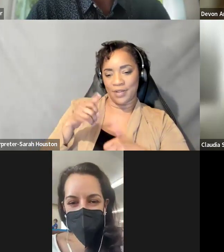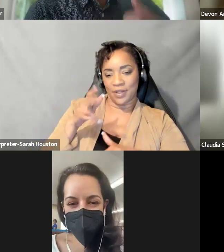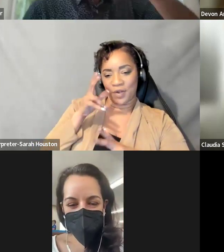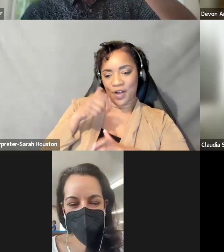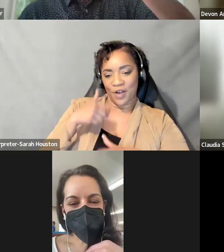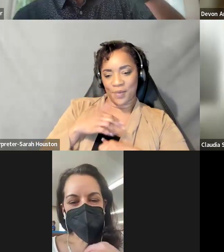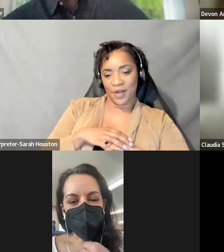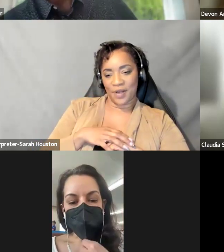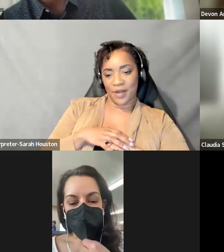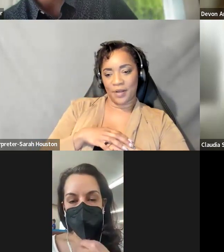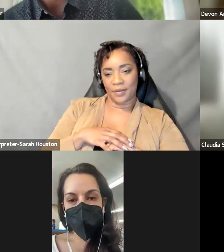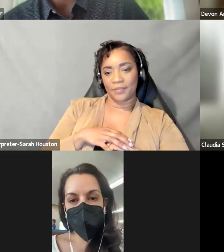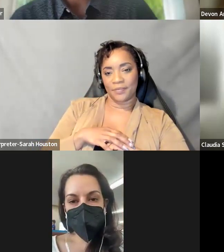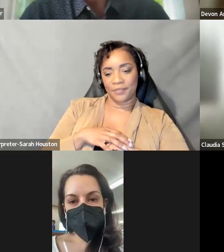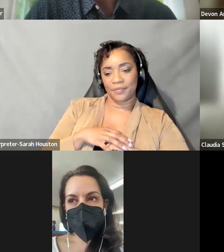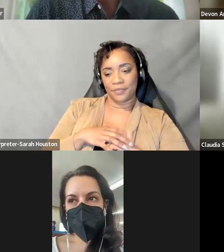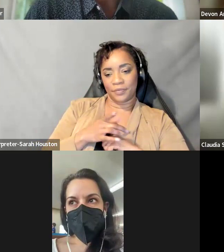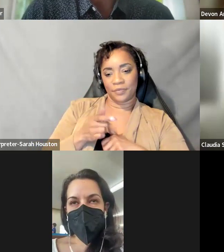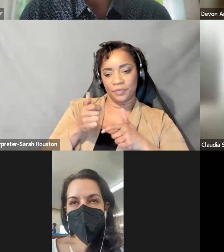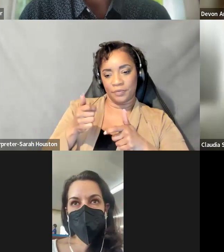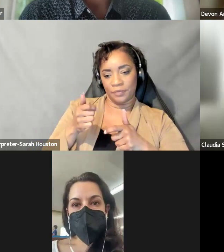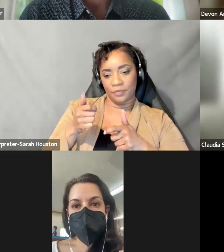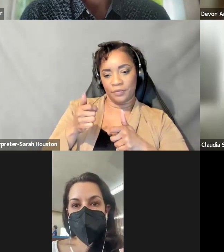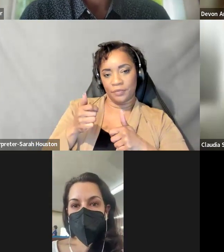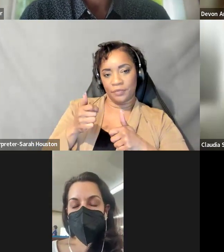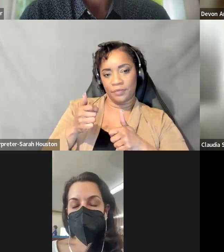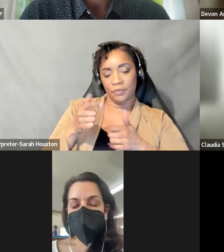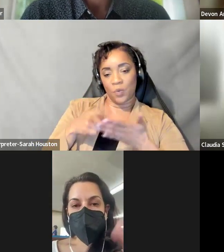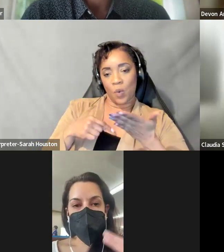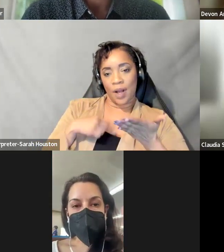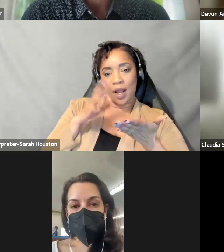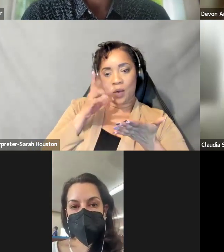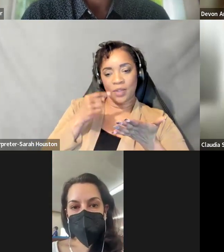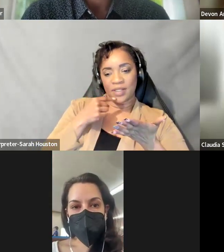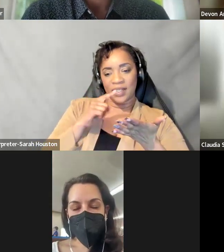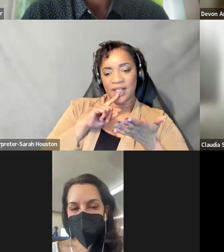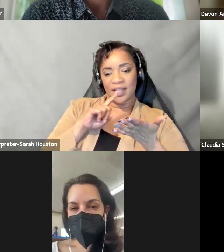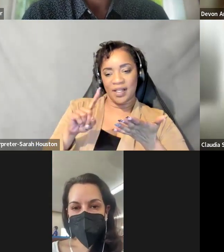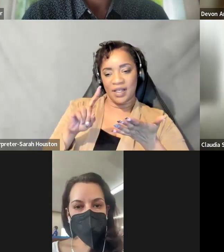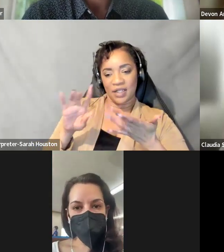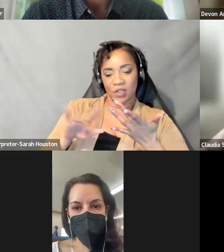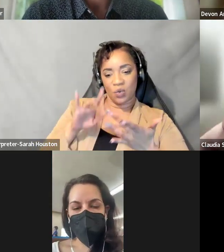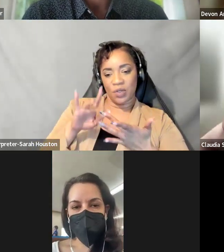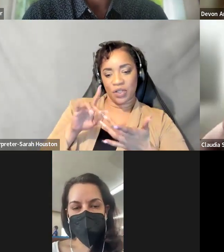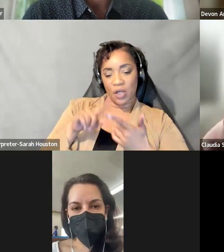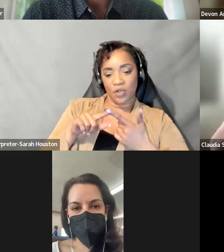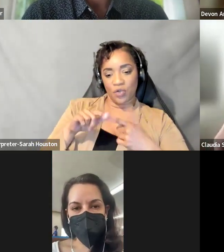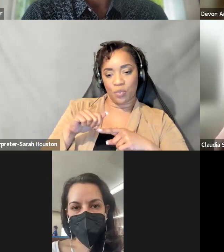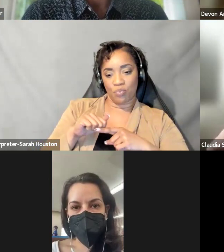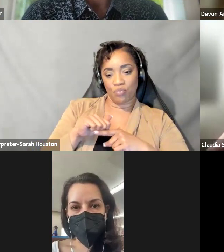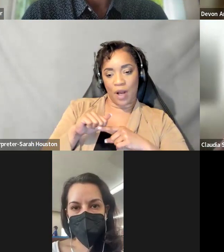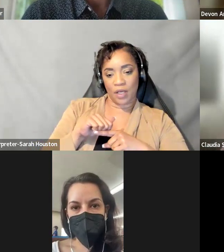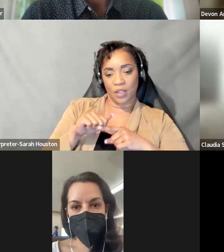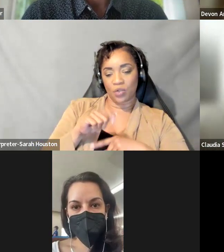good. All right. What I would say is, yeah, reach out to practices who maybe take care